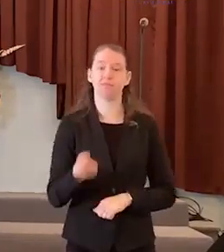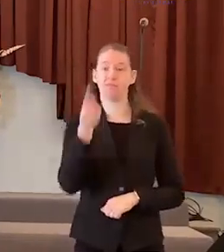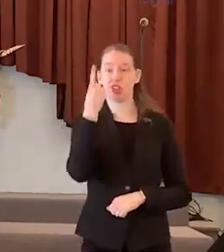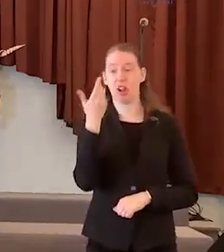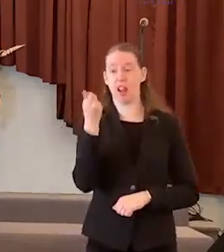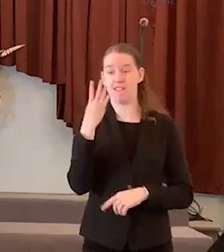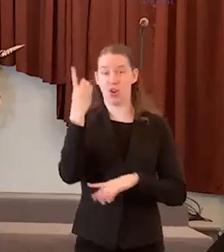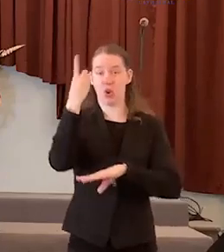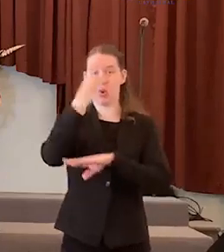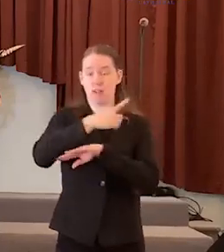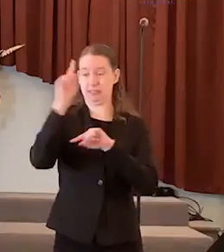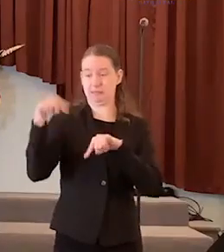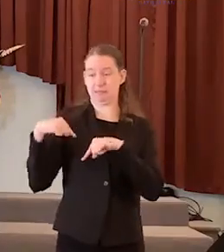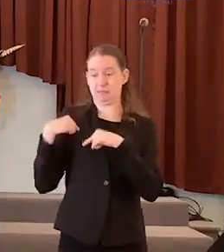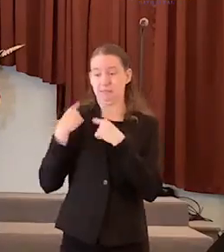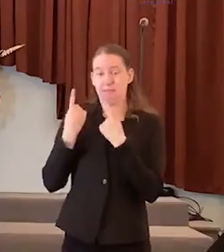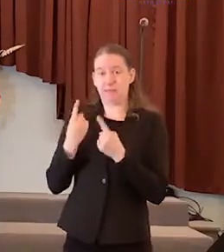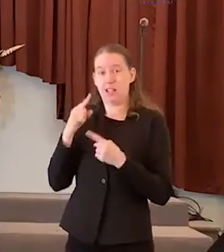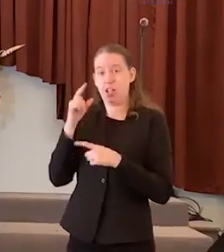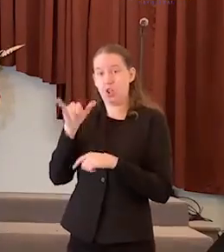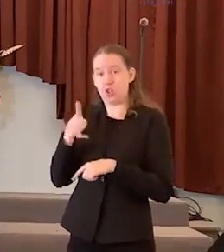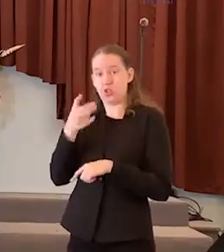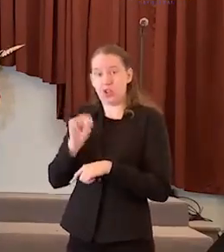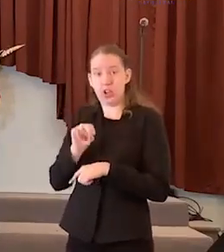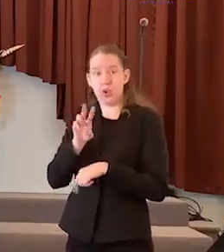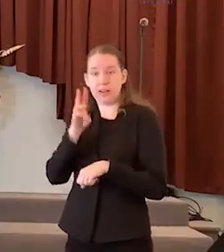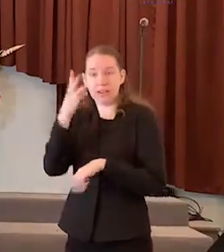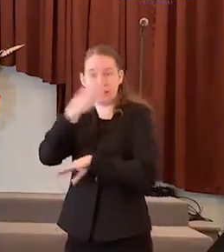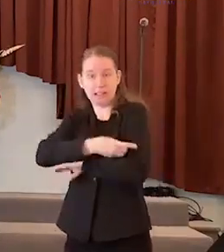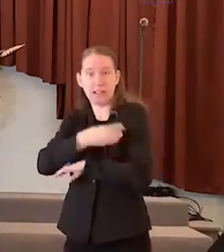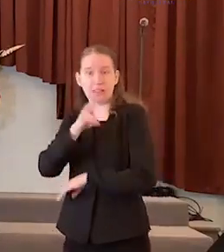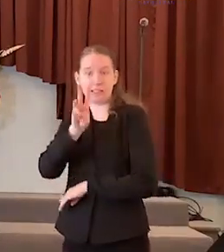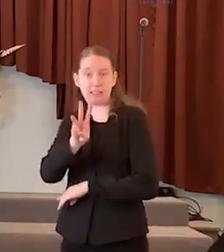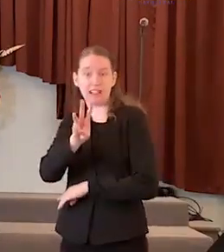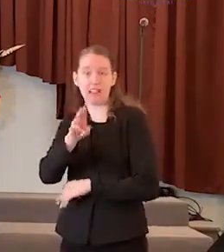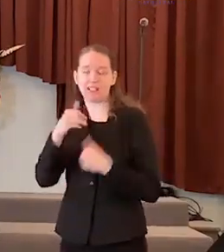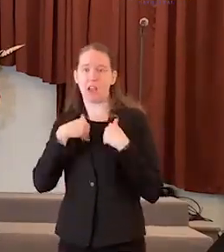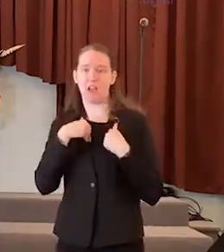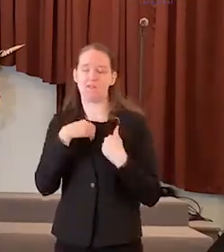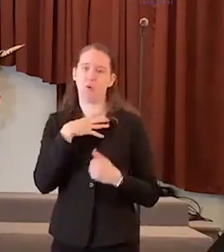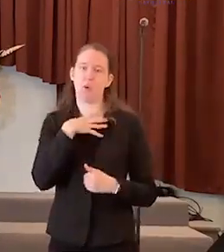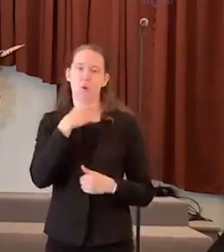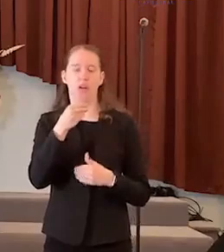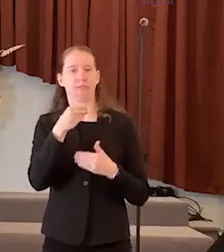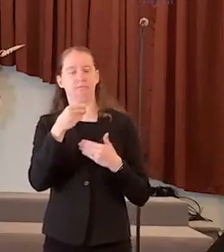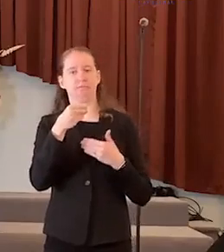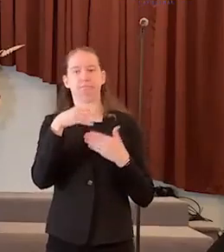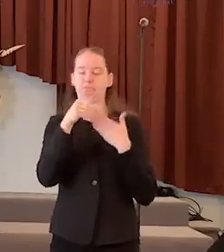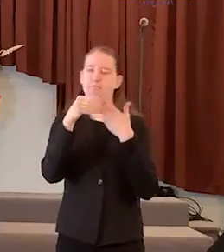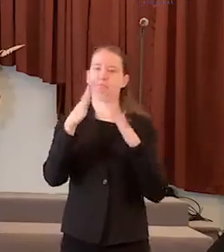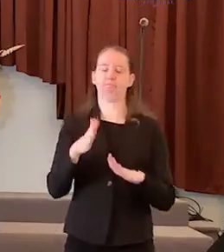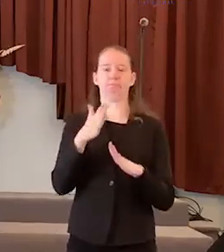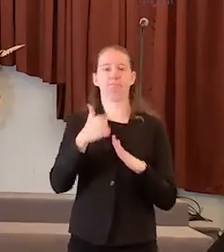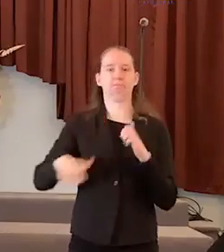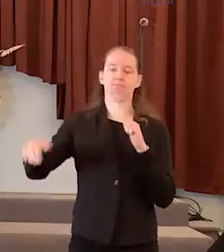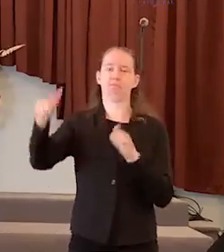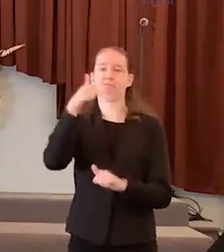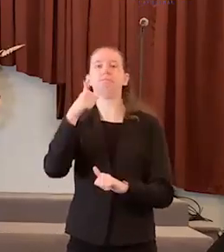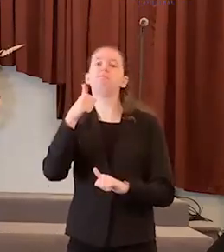few days, in this, in particular January the 6th, where white supremacists, like